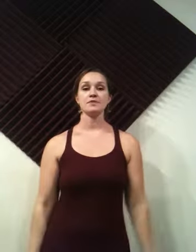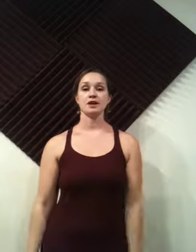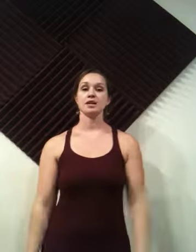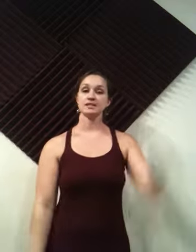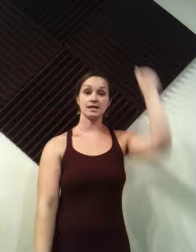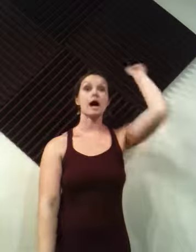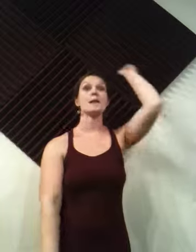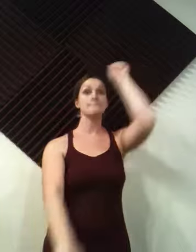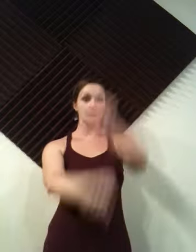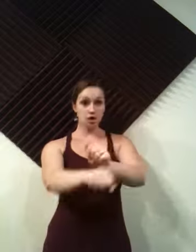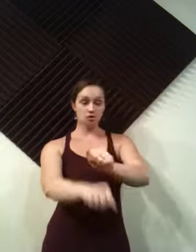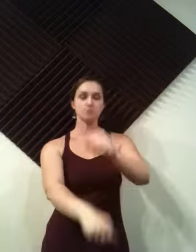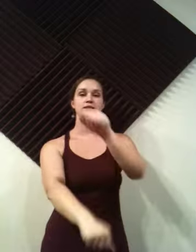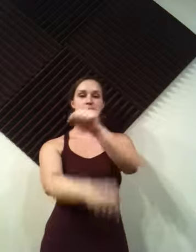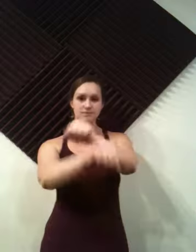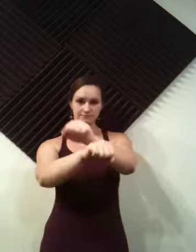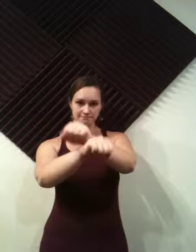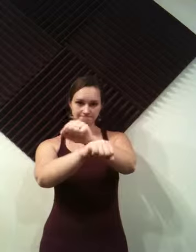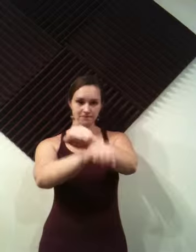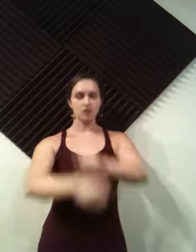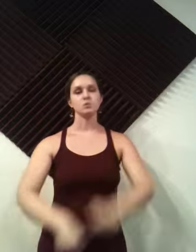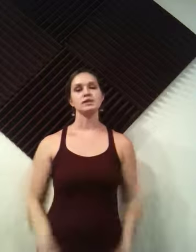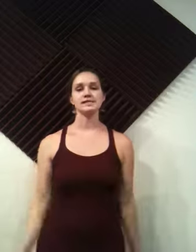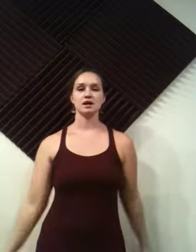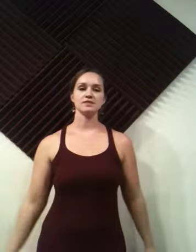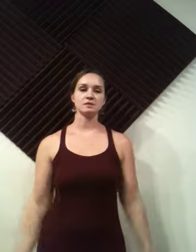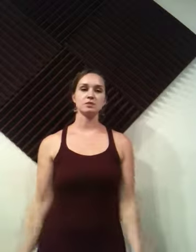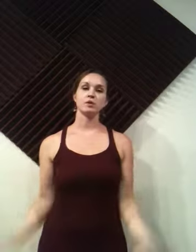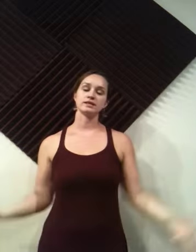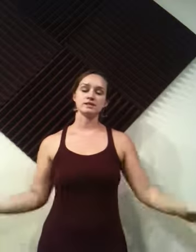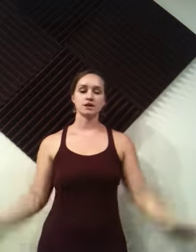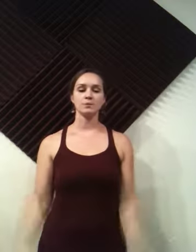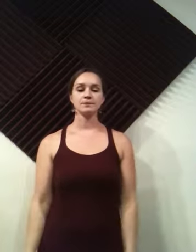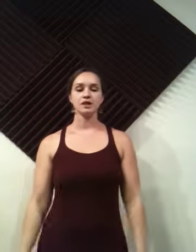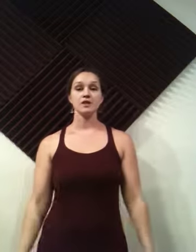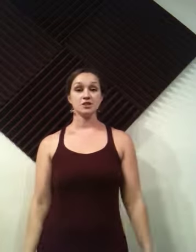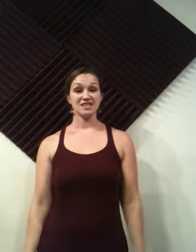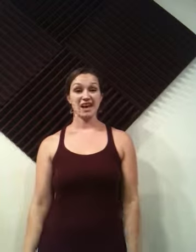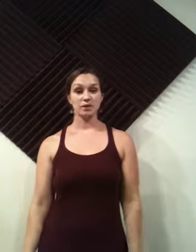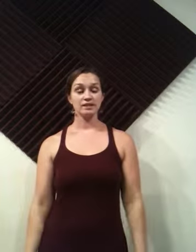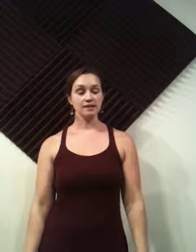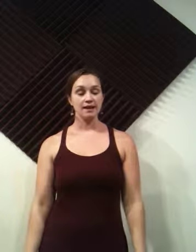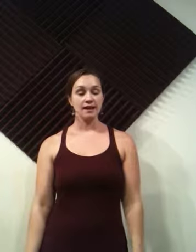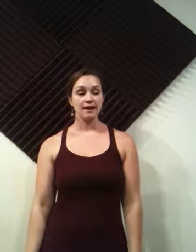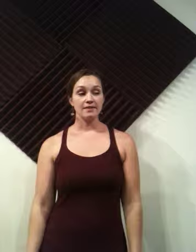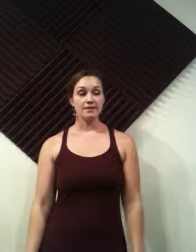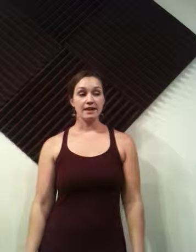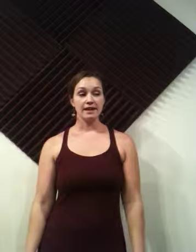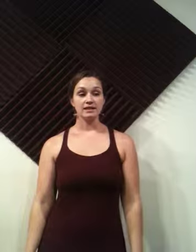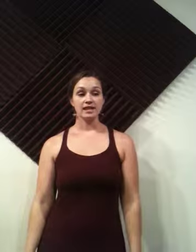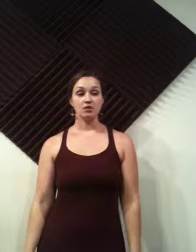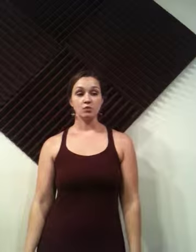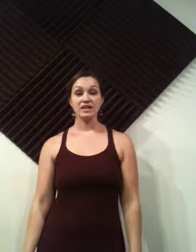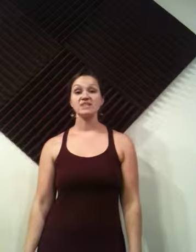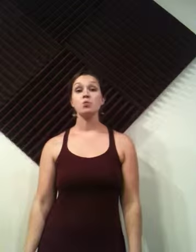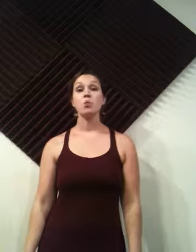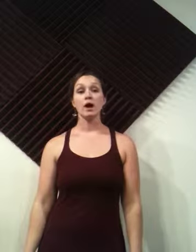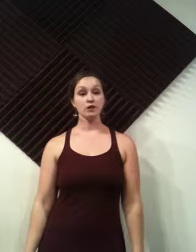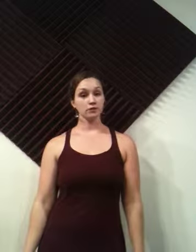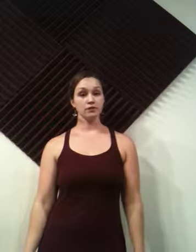there. It's not boom. It's a really soft, simple one. So there's that one. And then the other one is